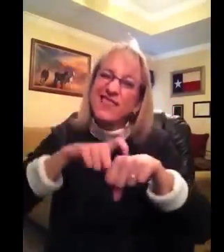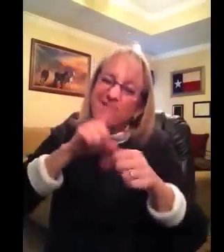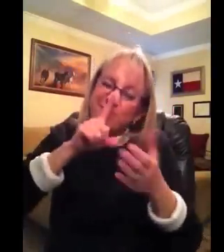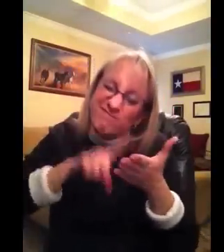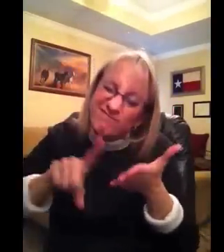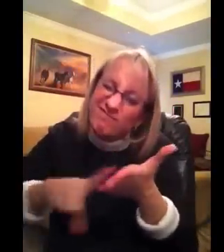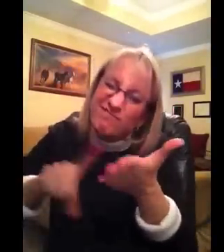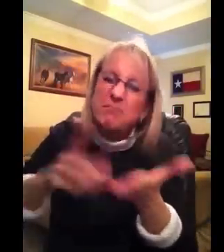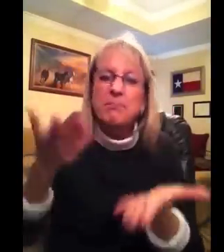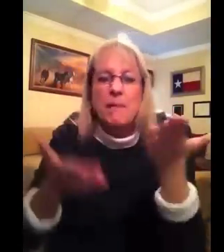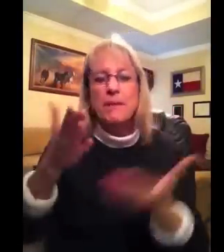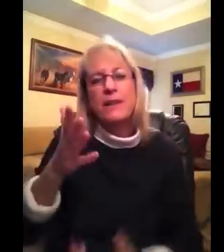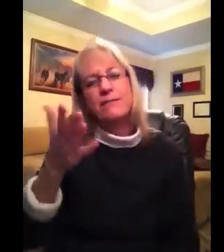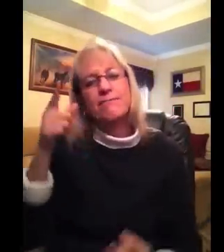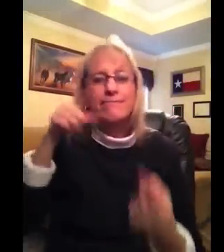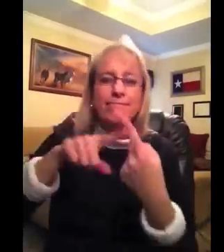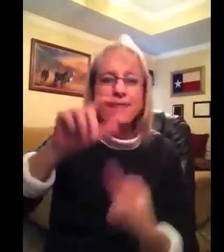It takes time for them to process,